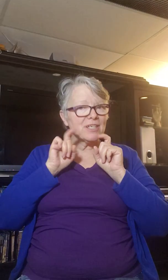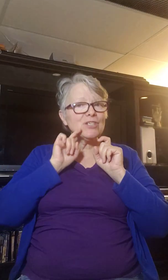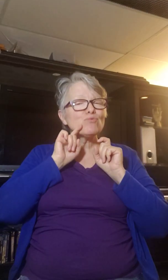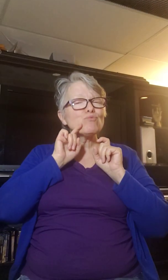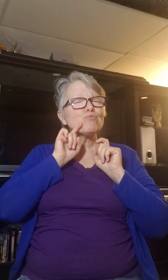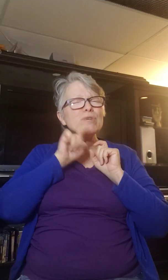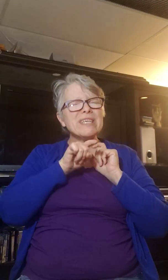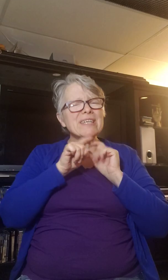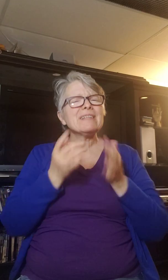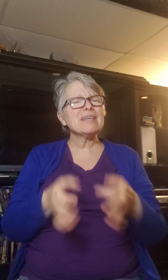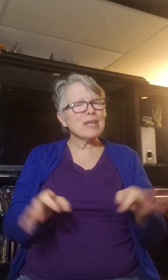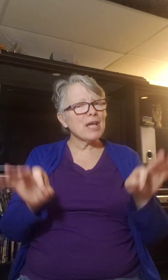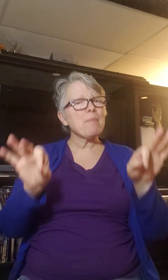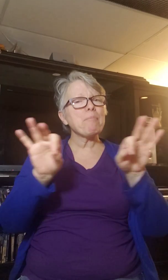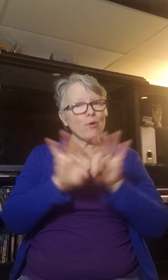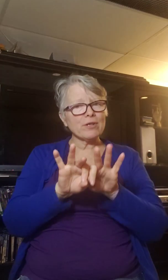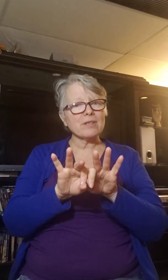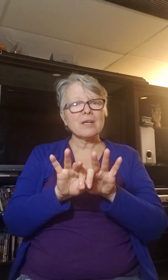is really important.